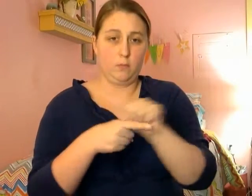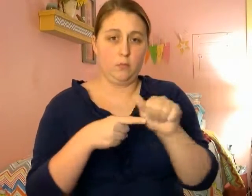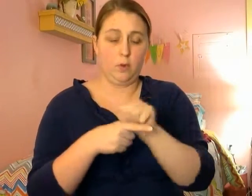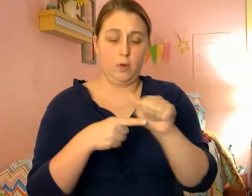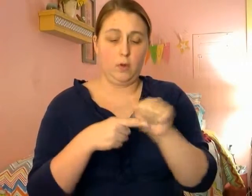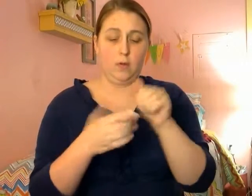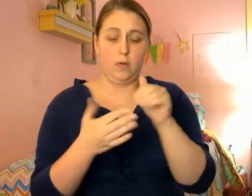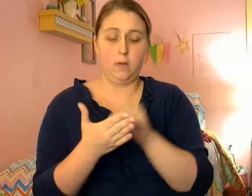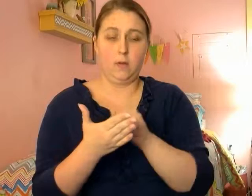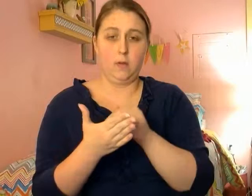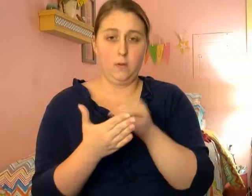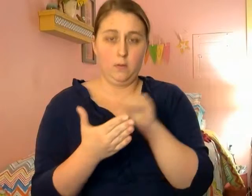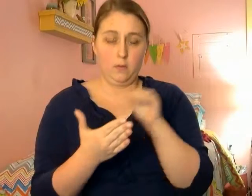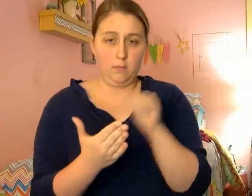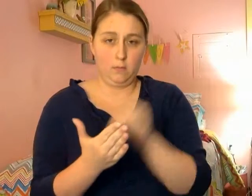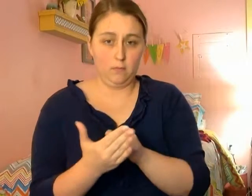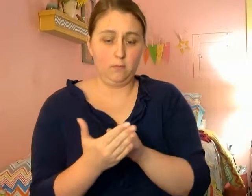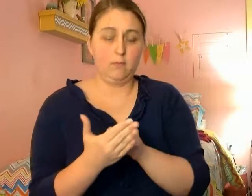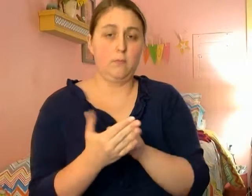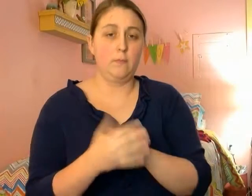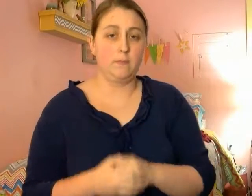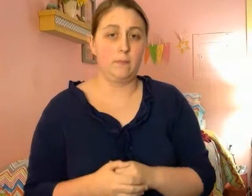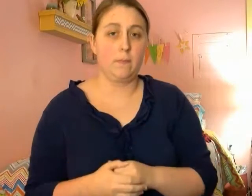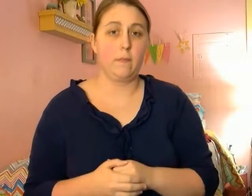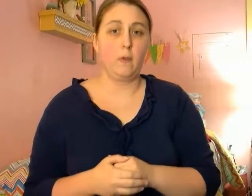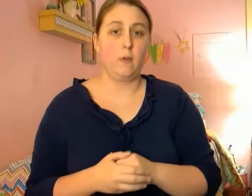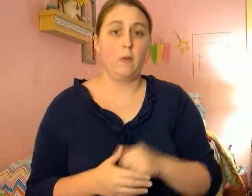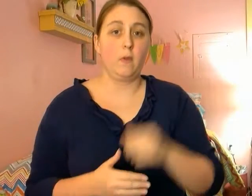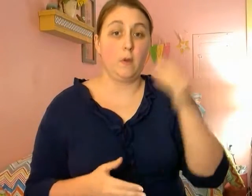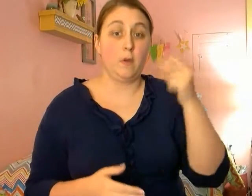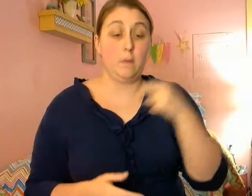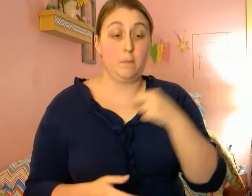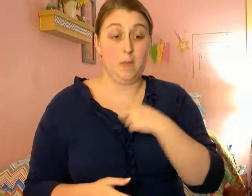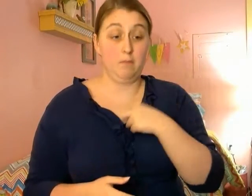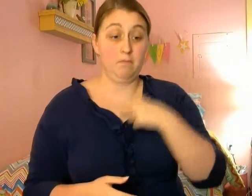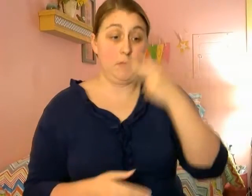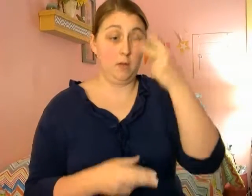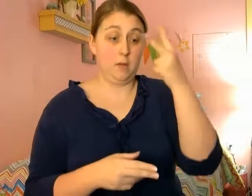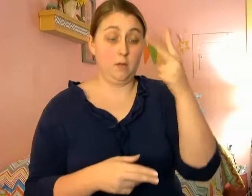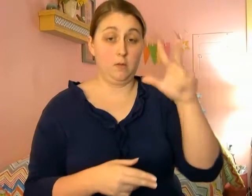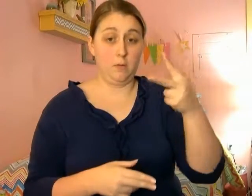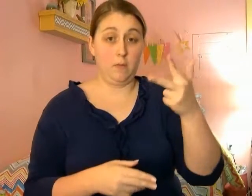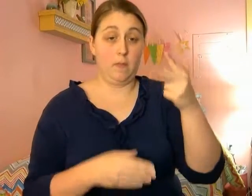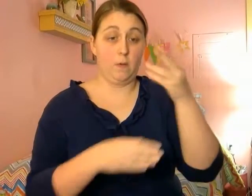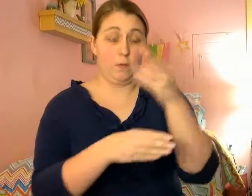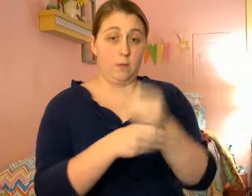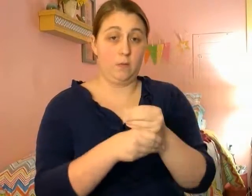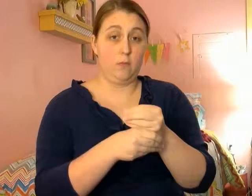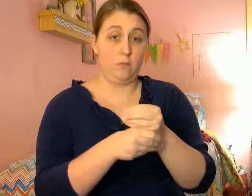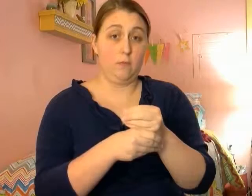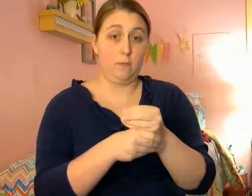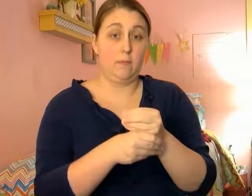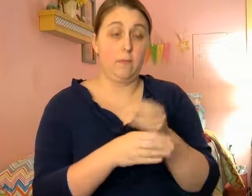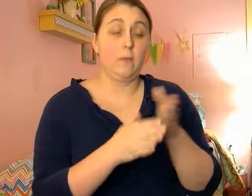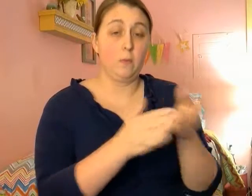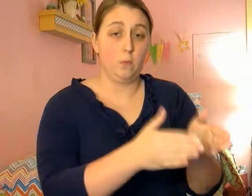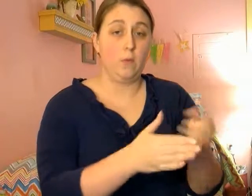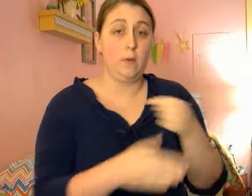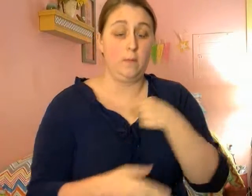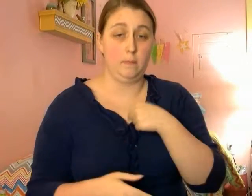step, which is to have the students then look at what has been presented and what they repeated and think about